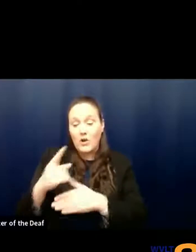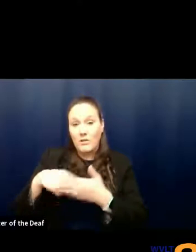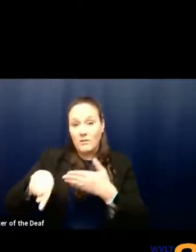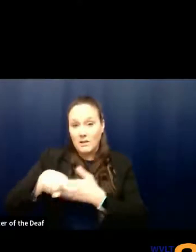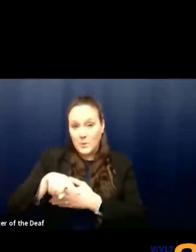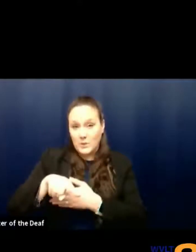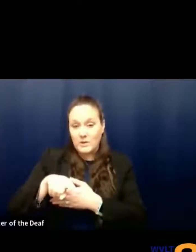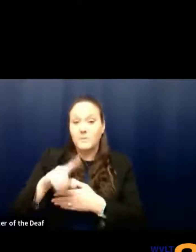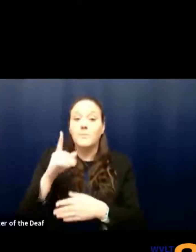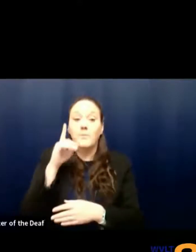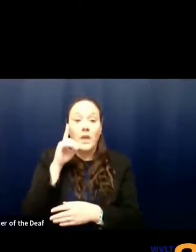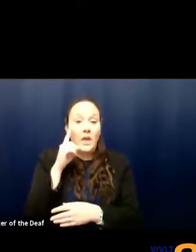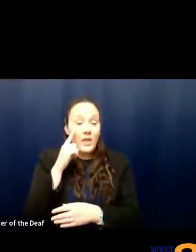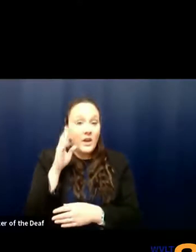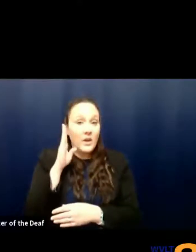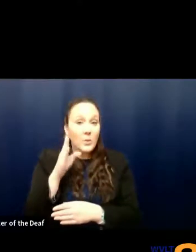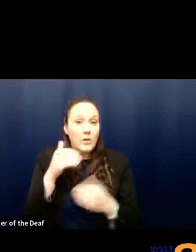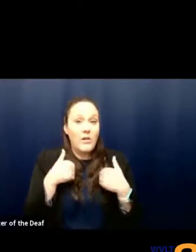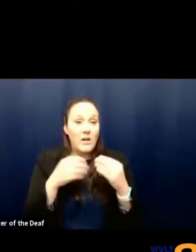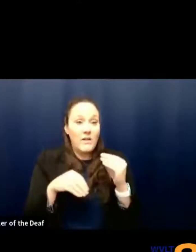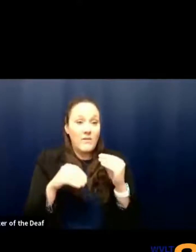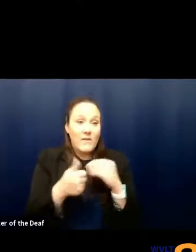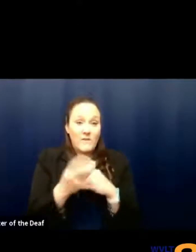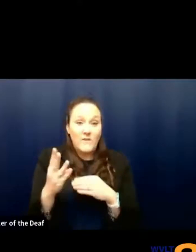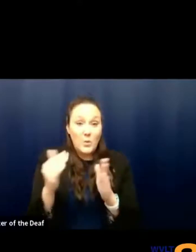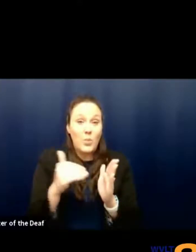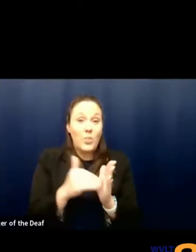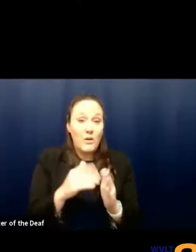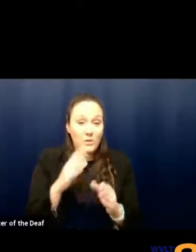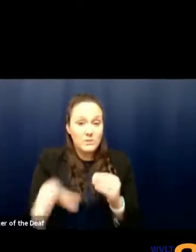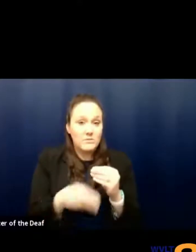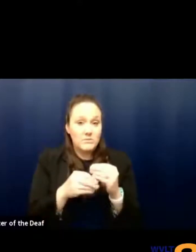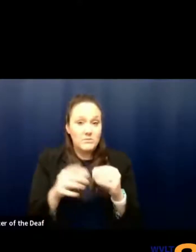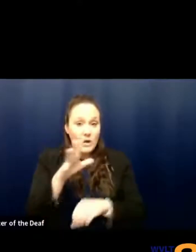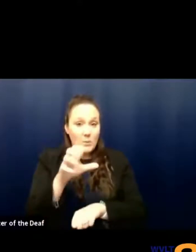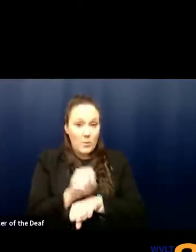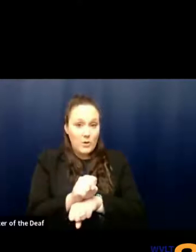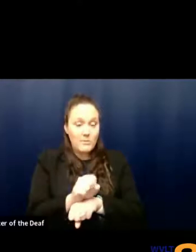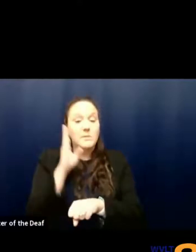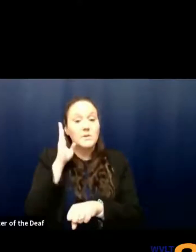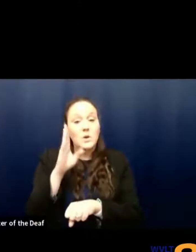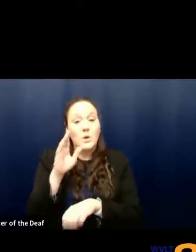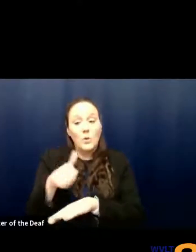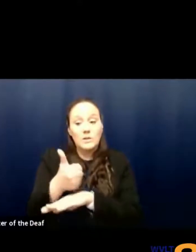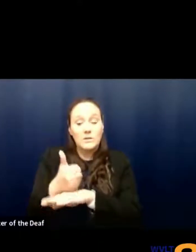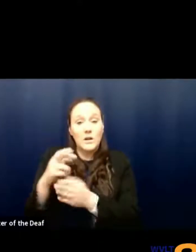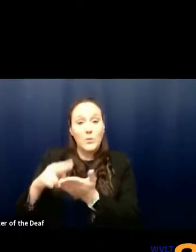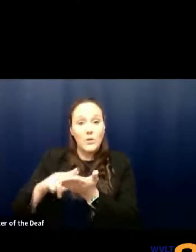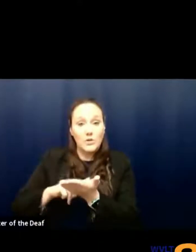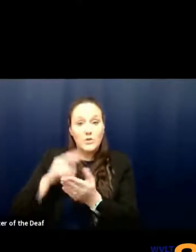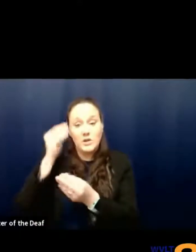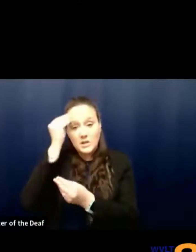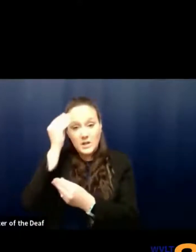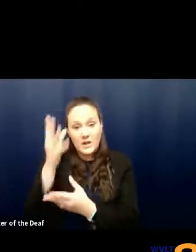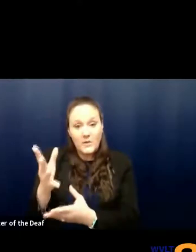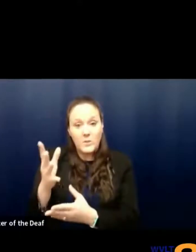couple thousand of first dose appointments available, and we will put up registration information, or we will put up the